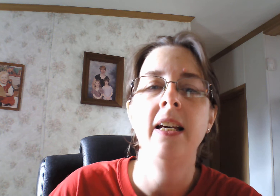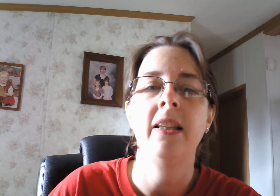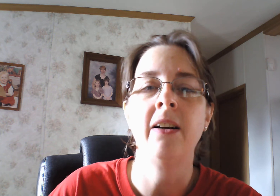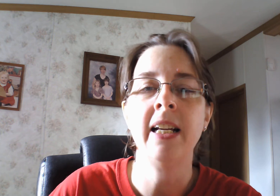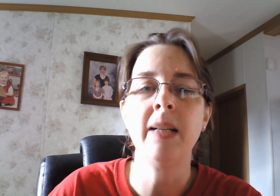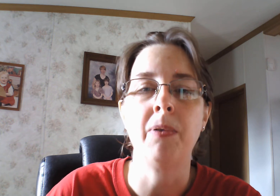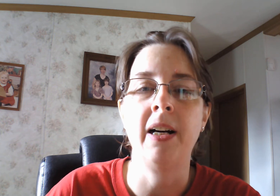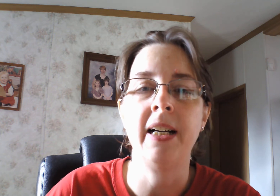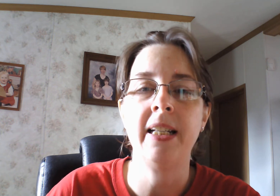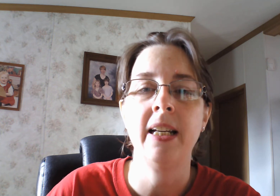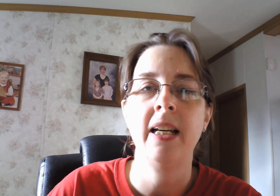There is a prize.